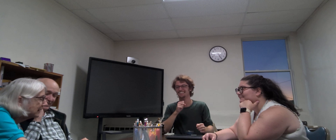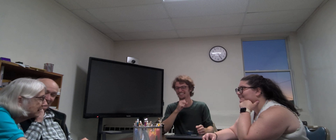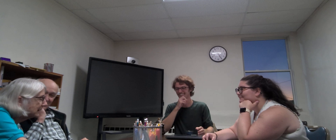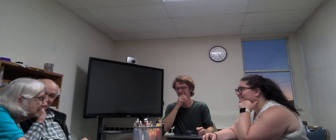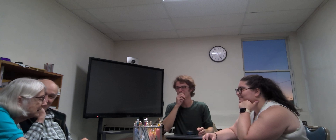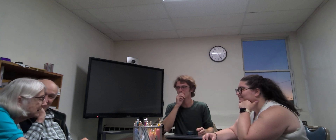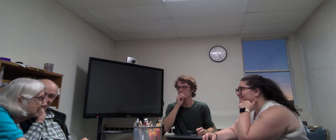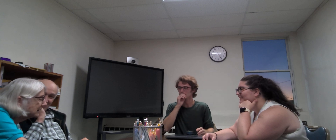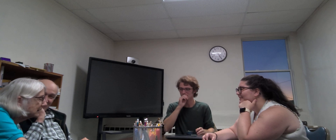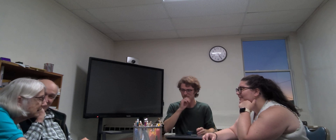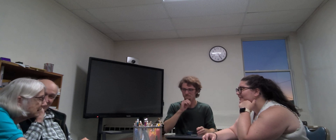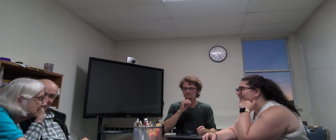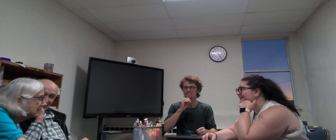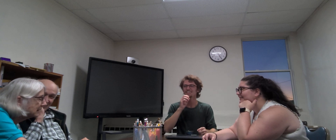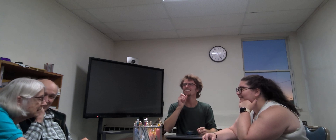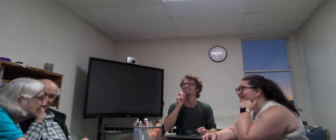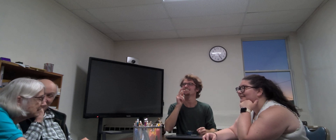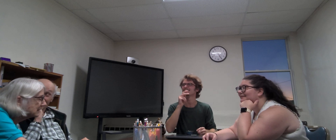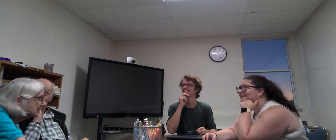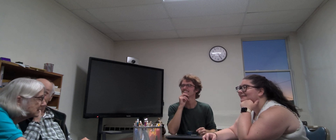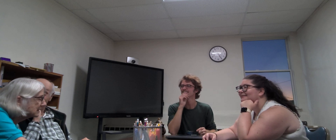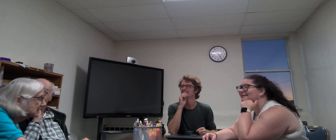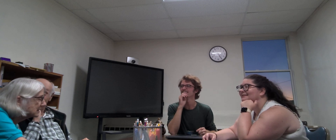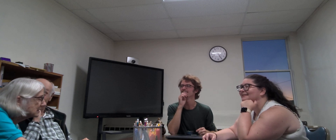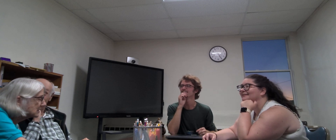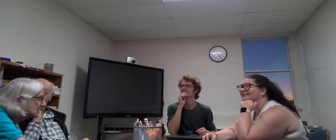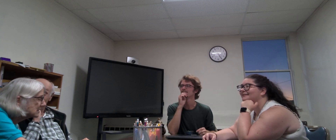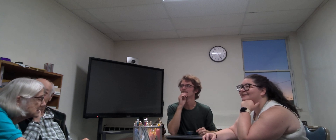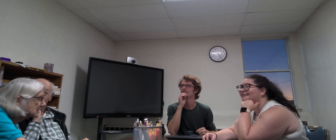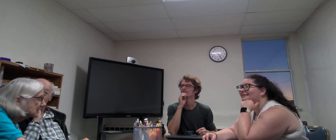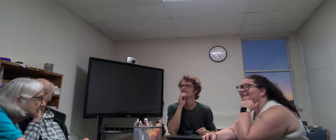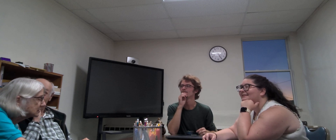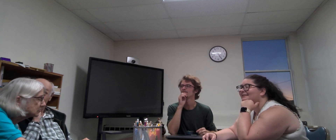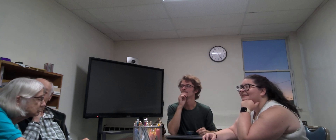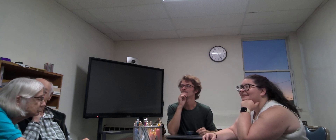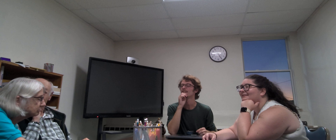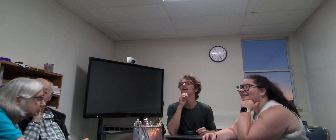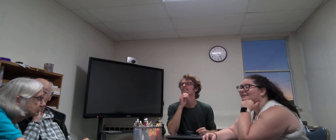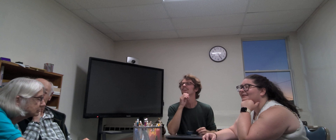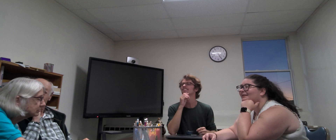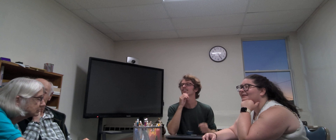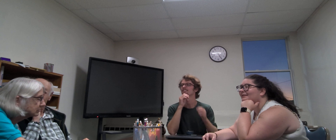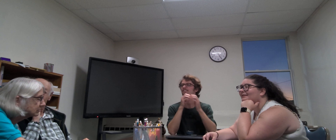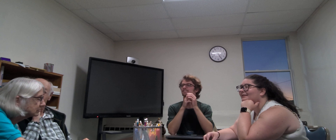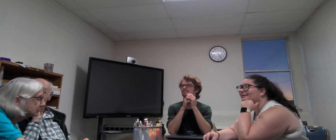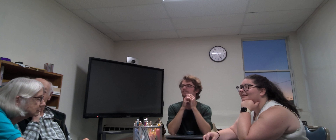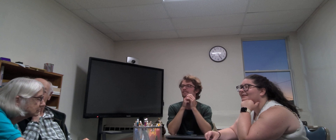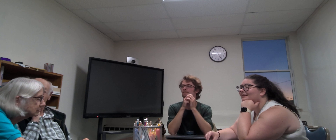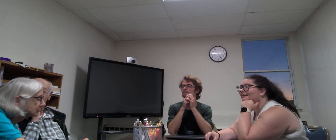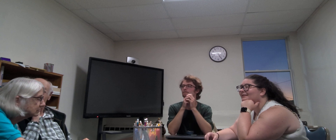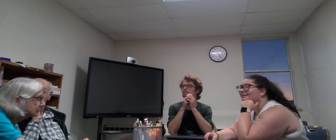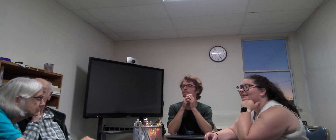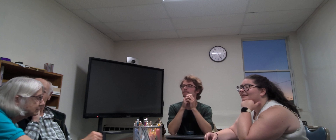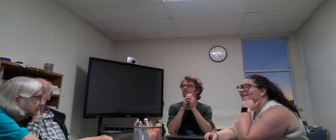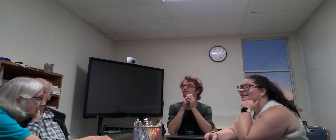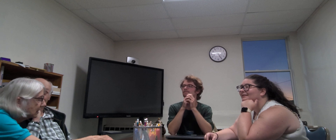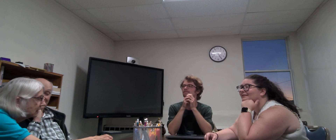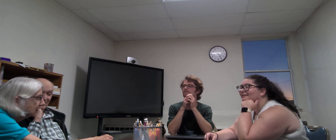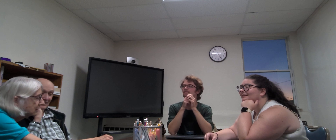that one. My problem was that I felt I had to spell everything out. I mean, Yeah. I was trying to say my foot hurts because a cow stepped on my toe.